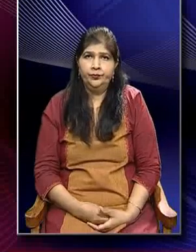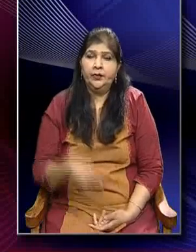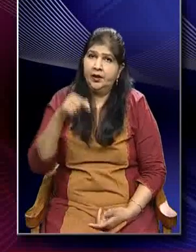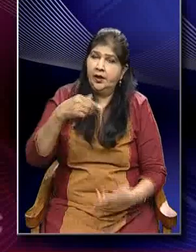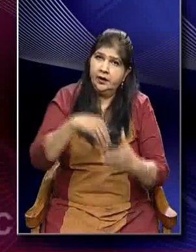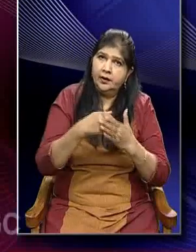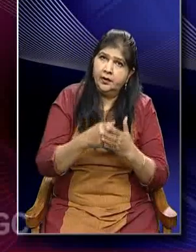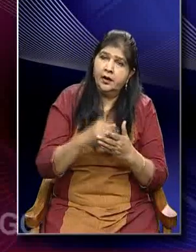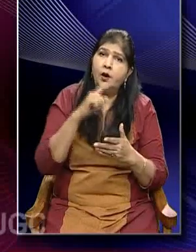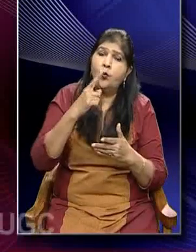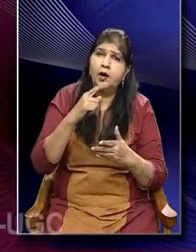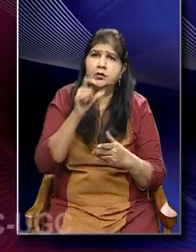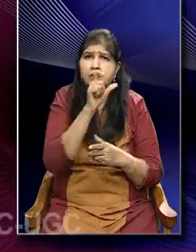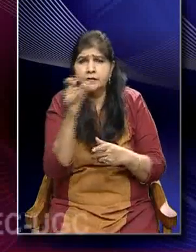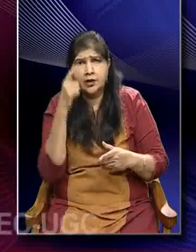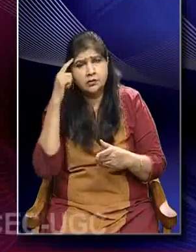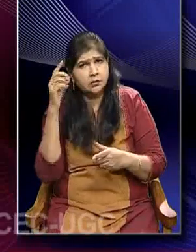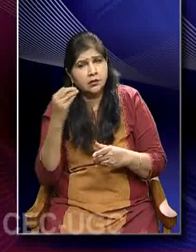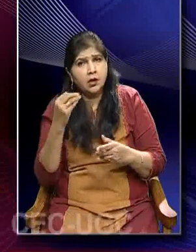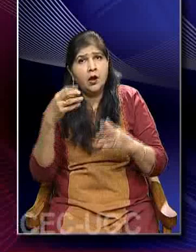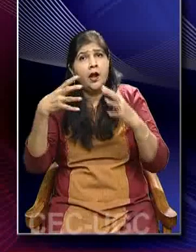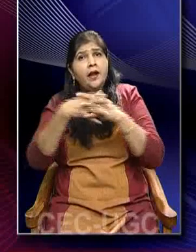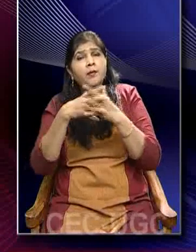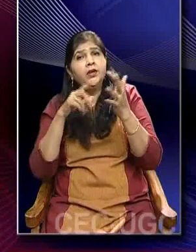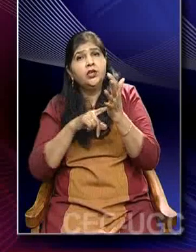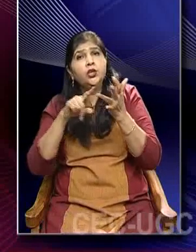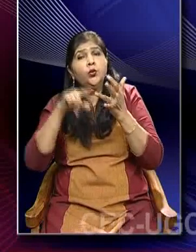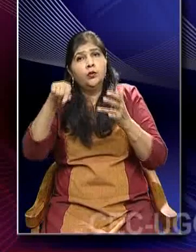Herein, one finds that WTO